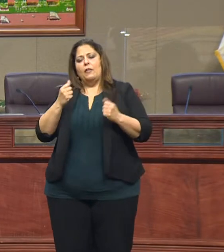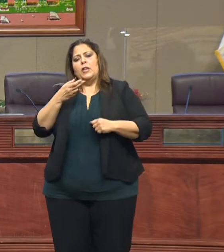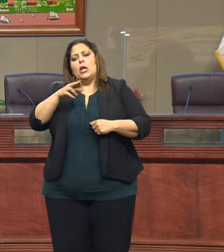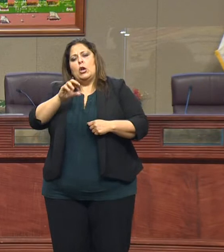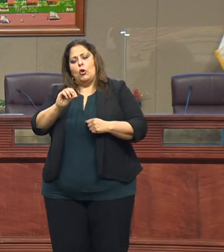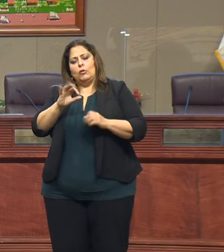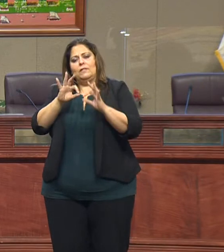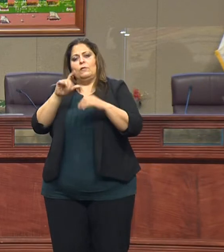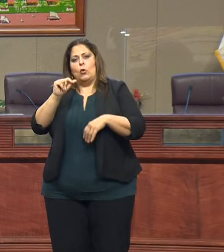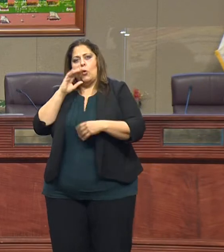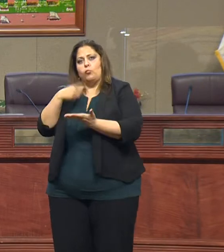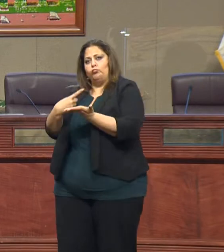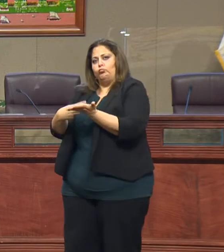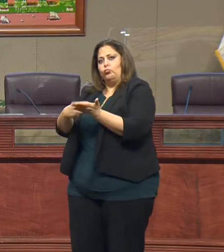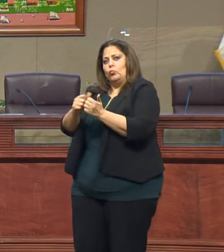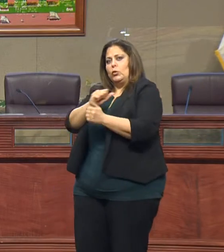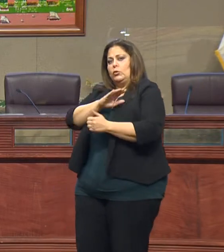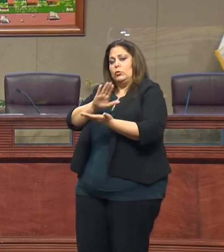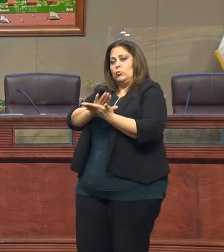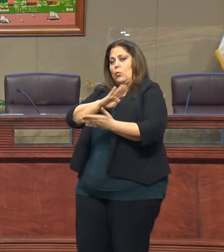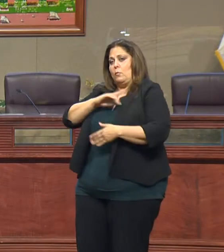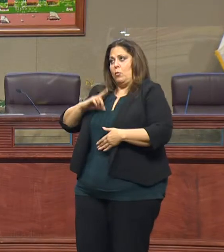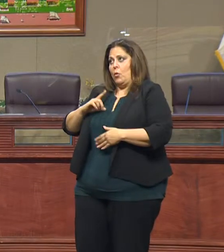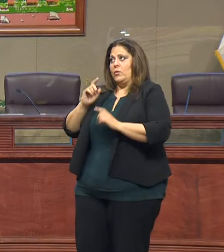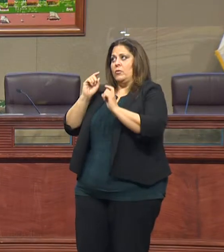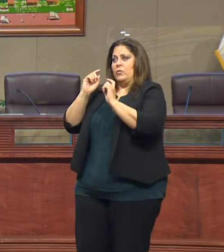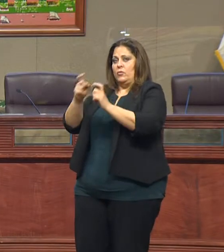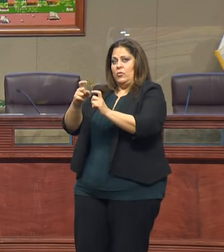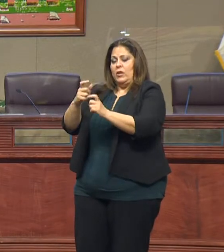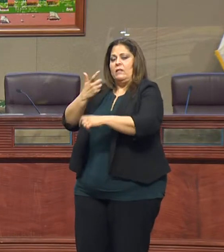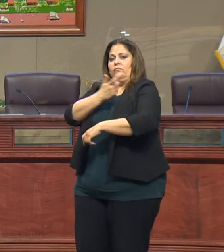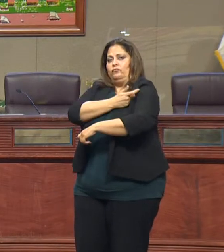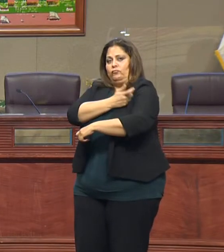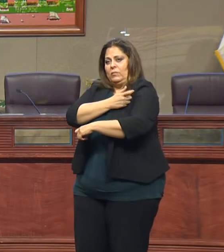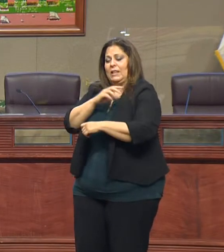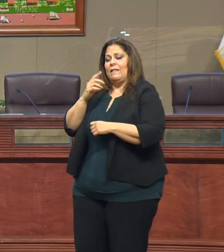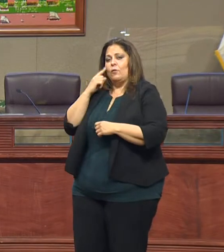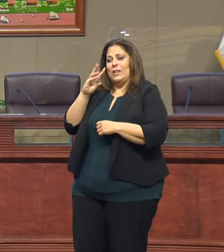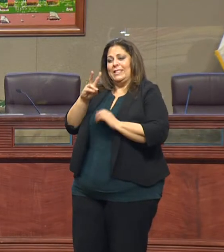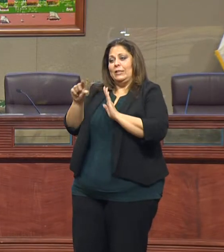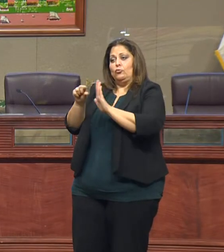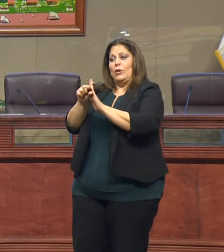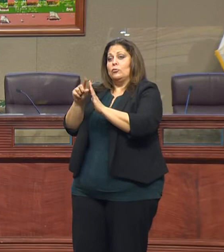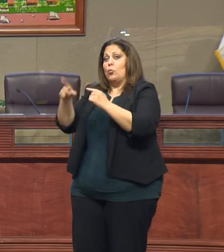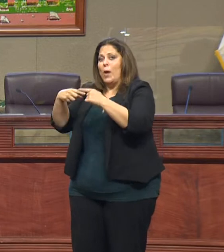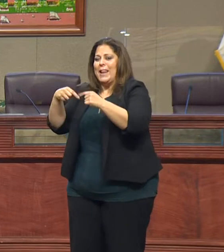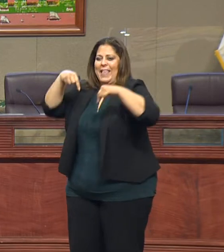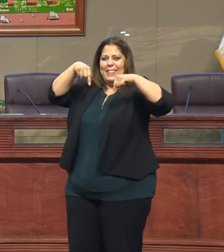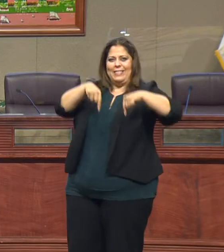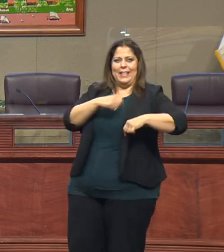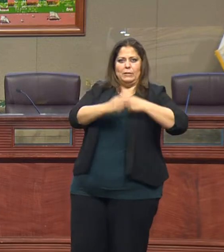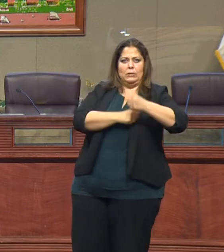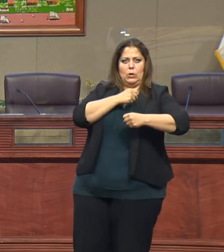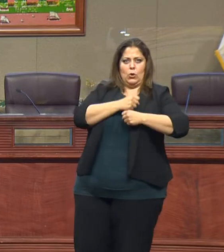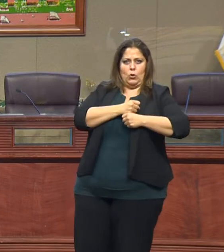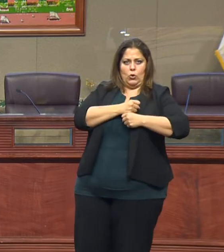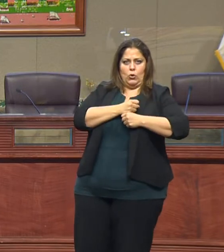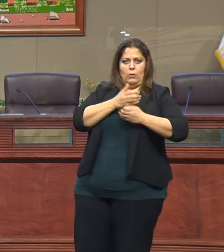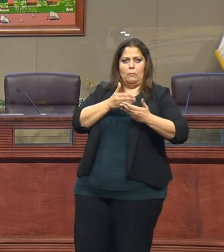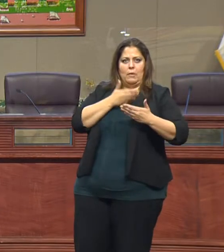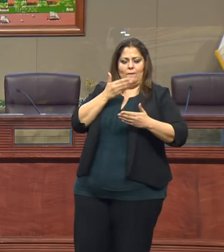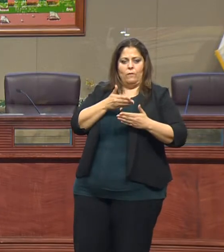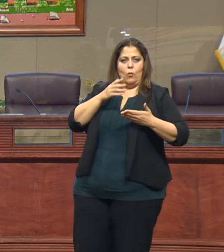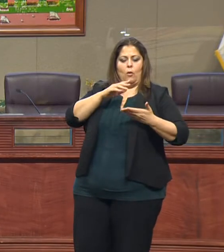conversations with the school board to conduct Tdap vaccinations on 6th graders before they leave school this year. They are also working on a